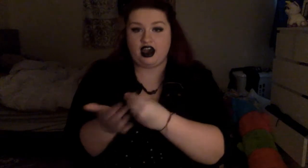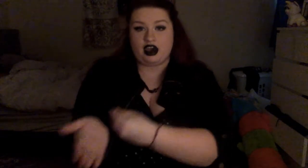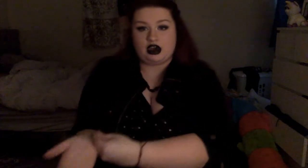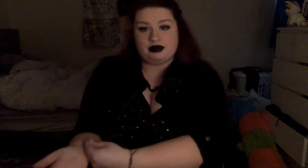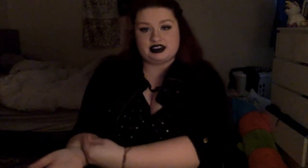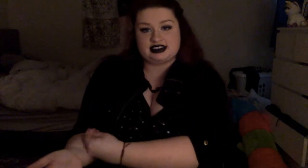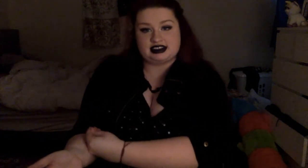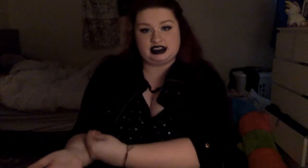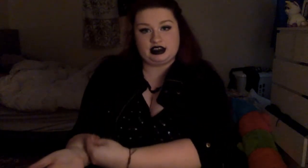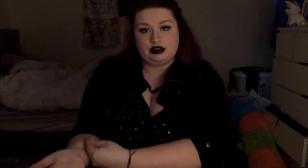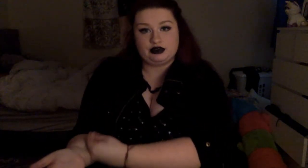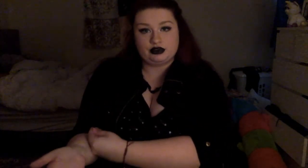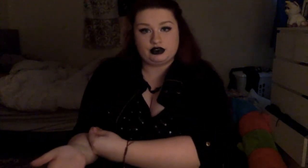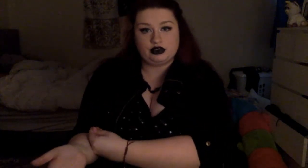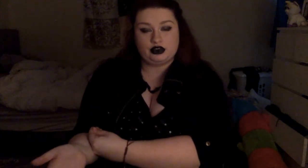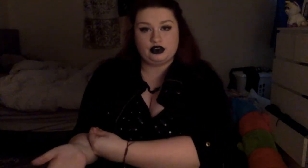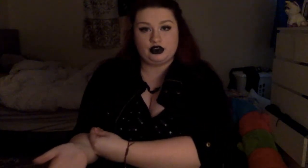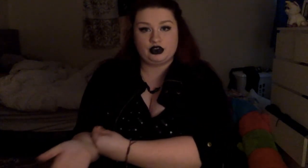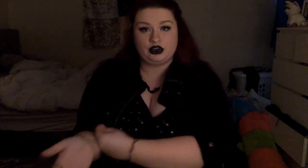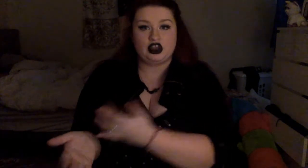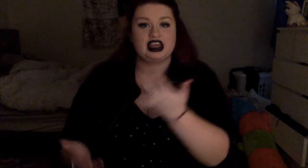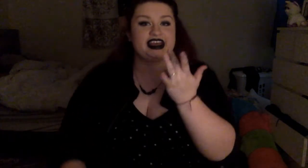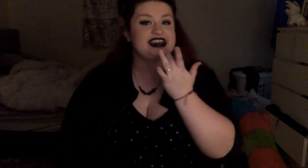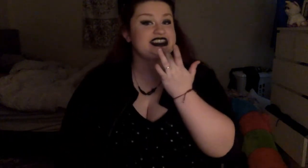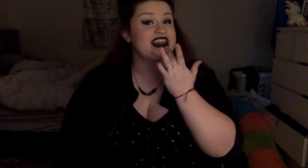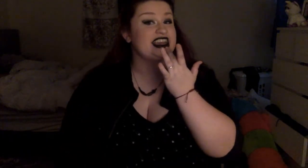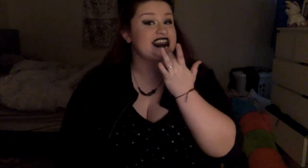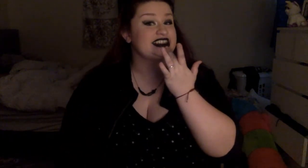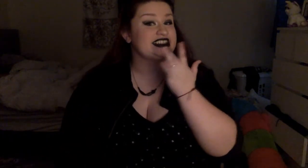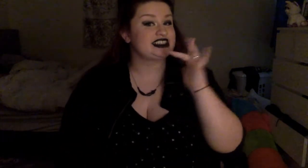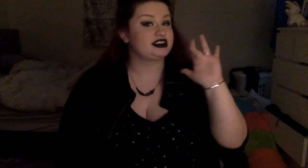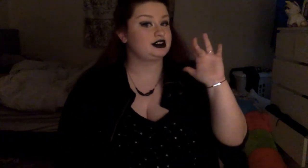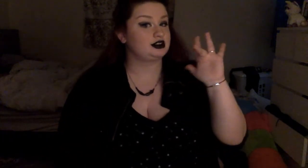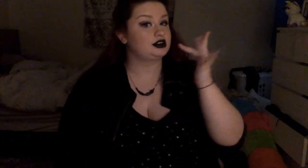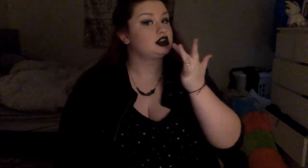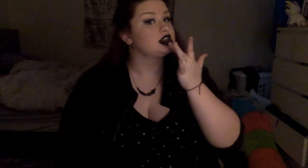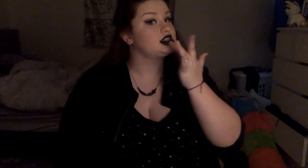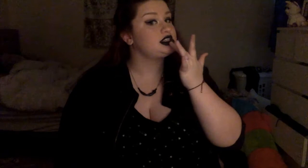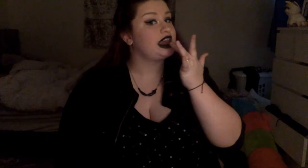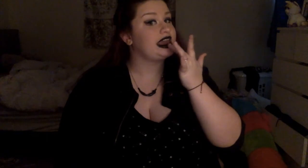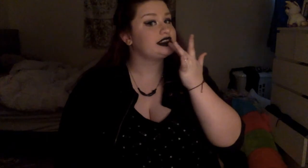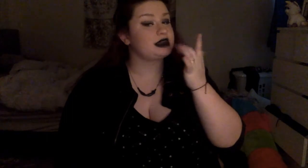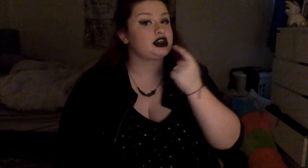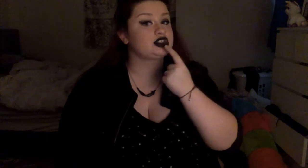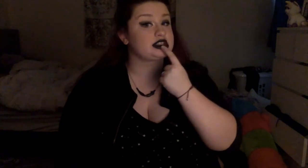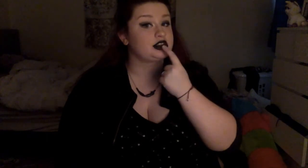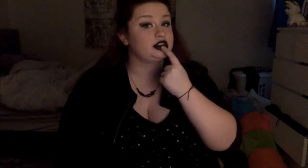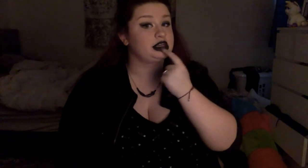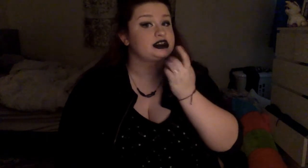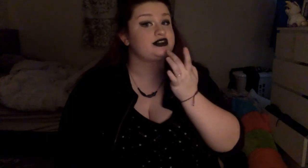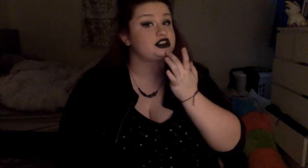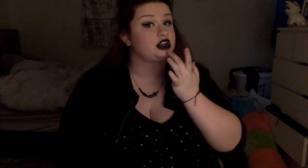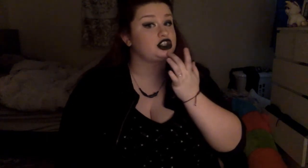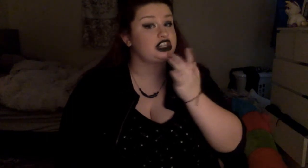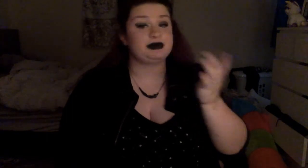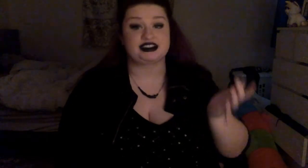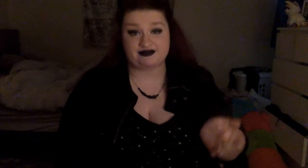up the sleeve. A taste. And make sure that's on your lip, because if it's on your chin, it means